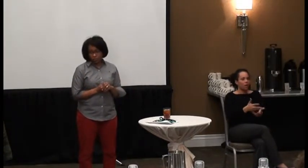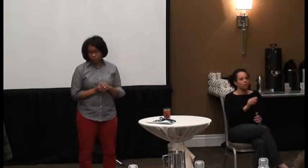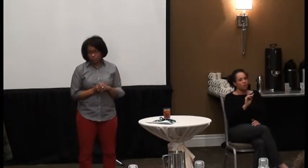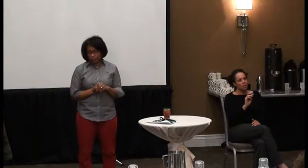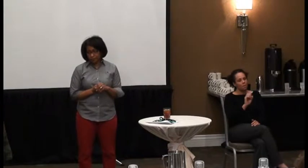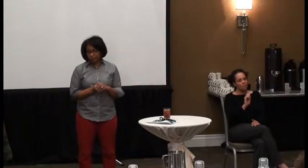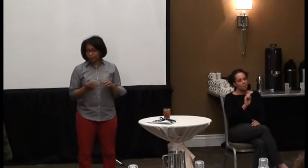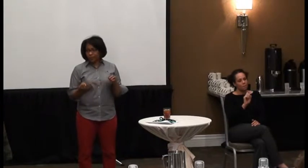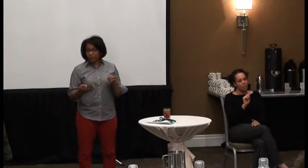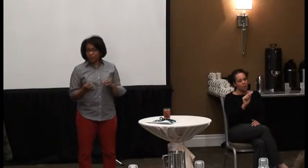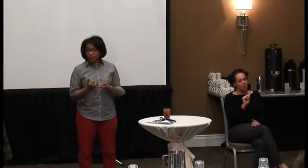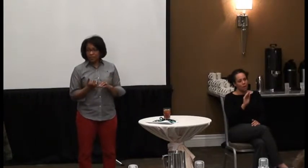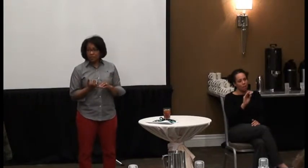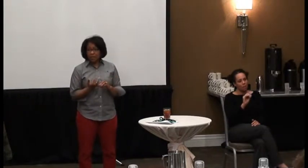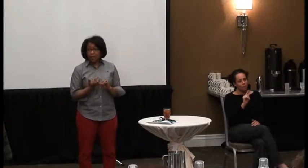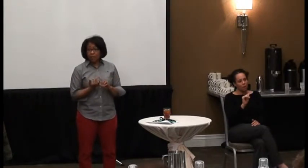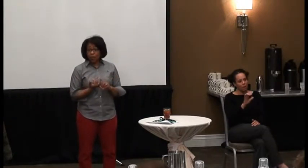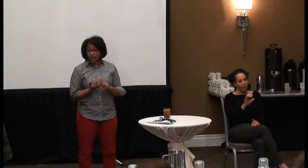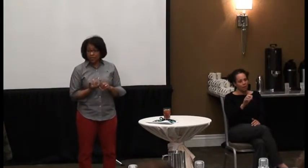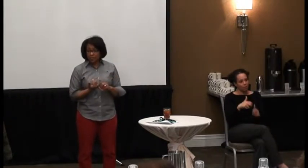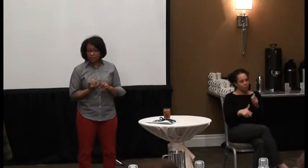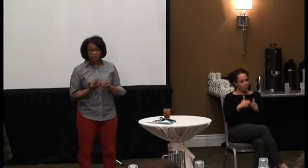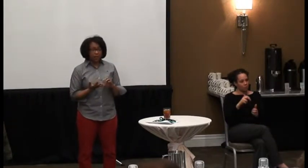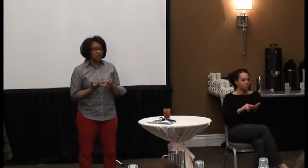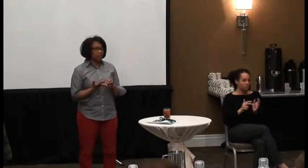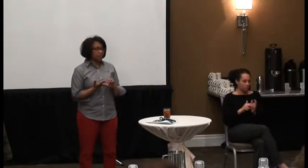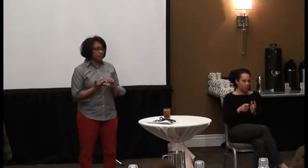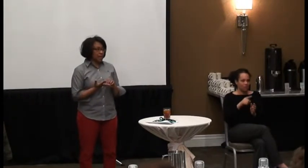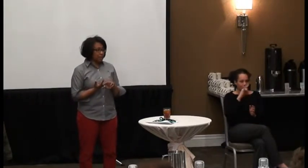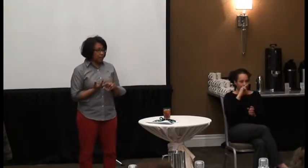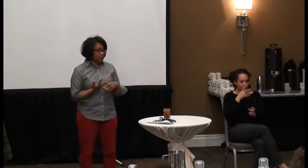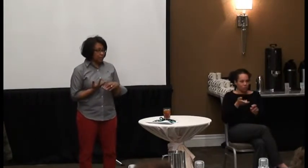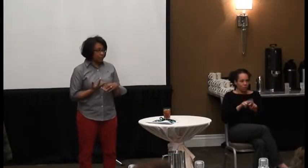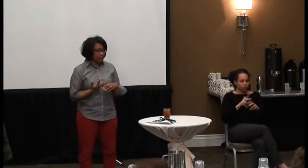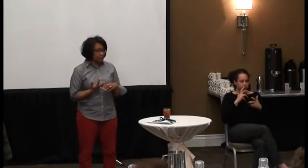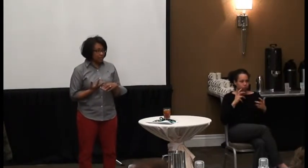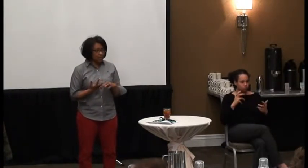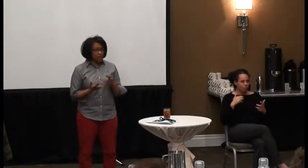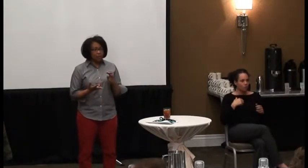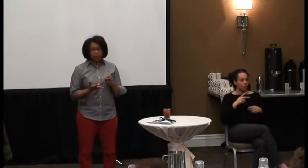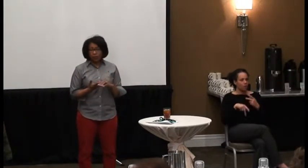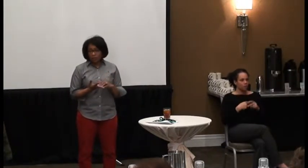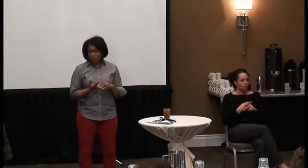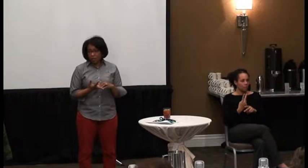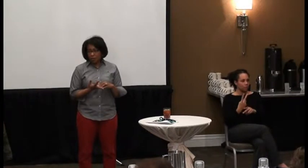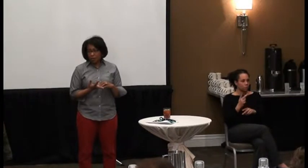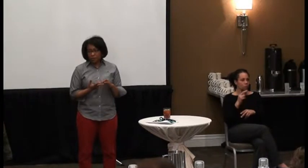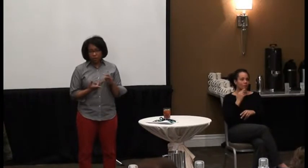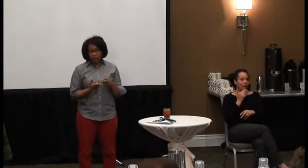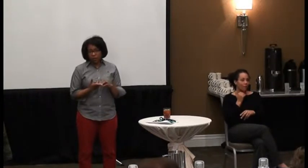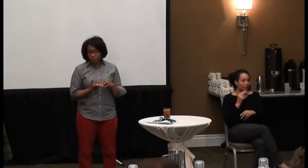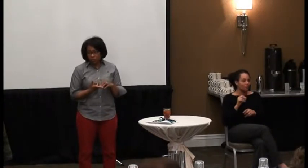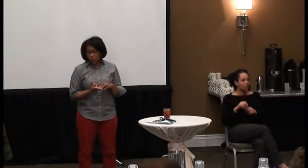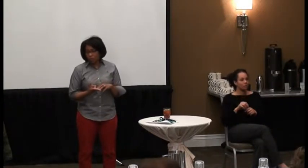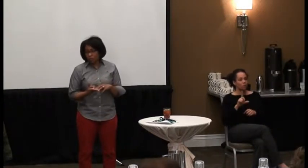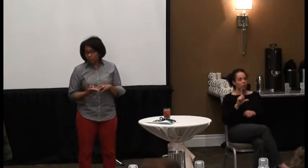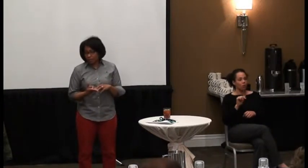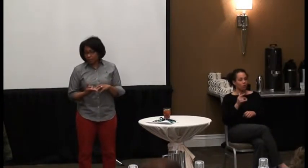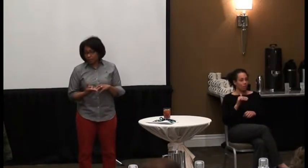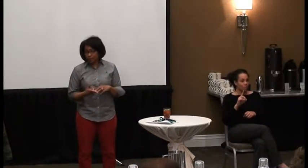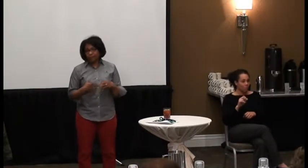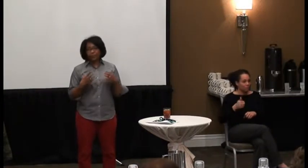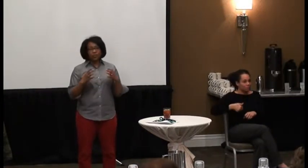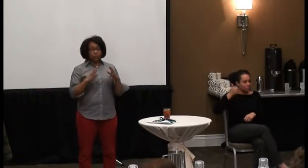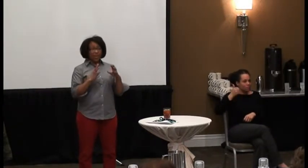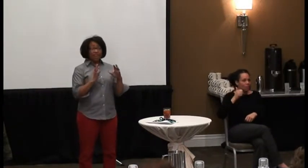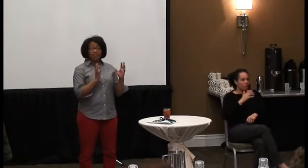metabolic issues. So these kids can gain weight, they can develop type 2 diabetes, their lipids go up, their cholesterol goes